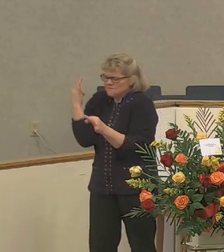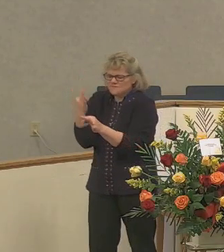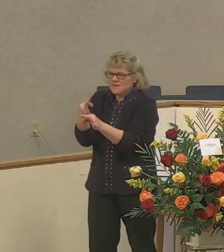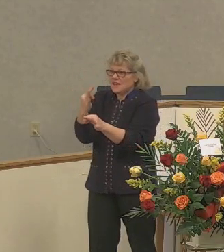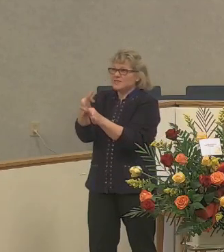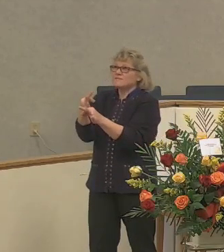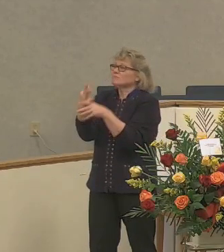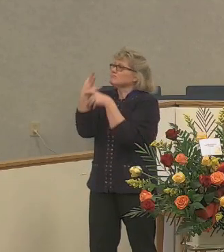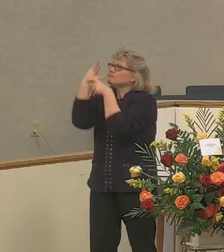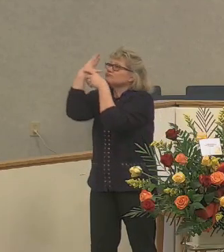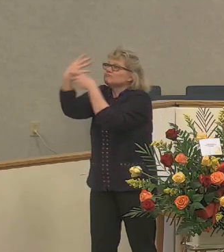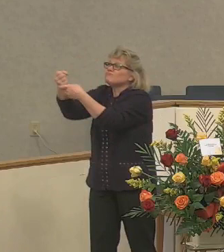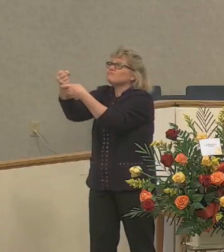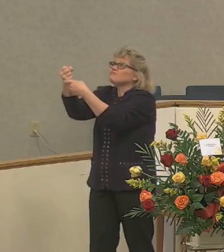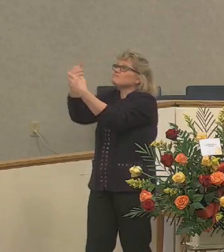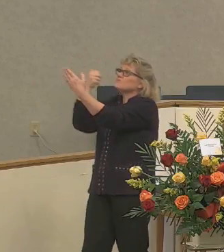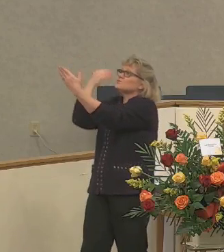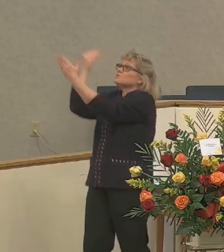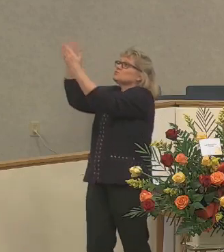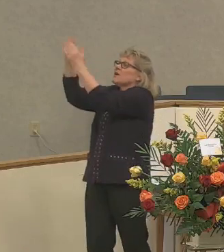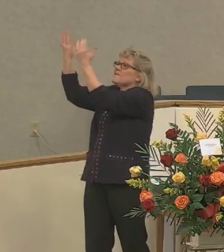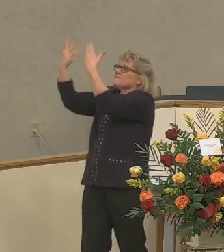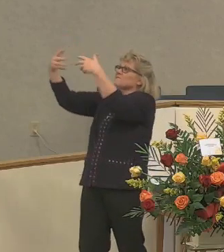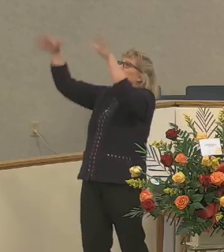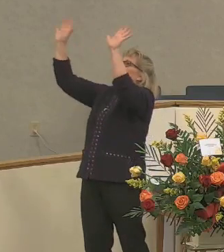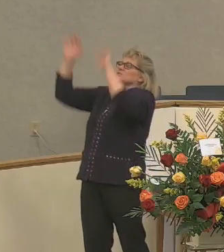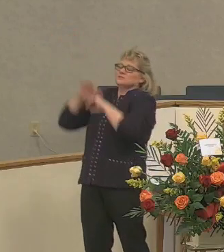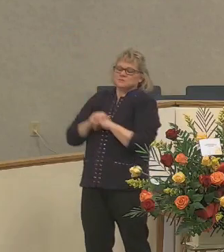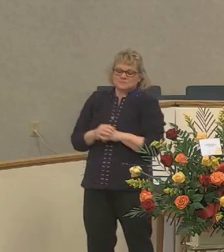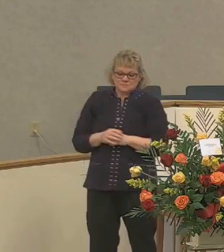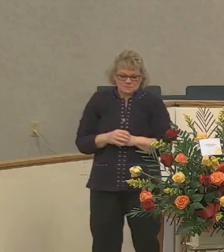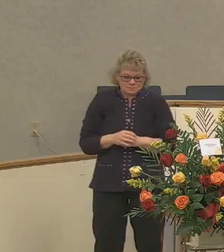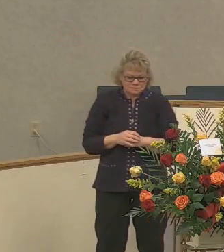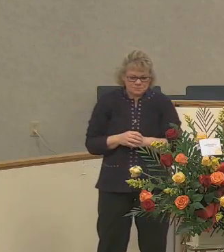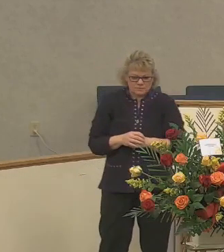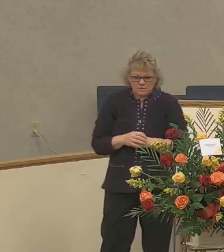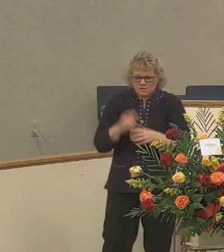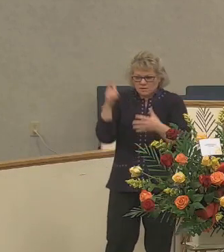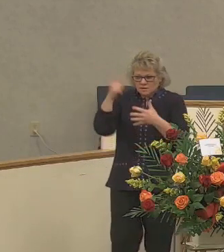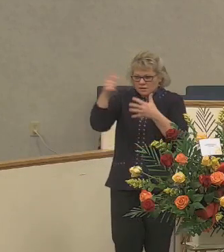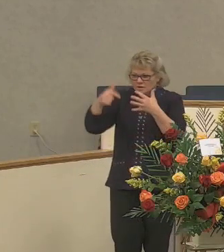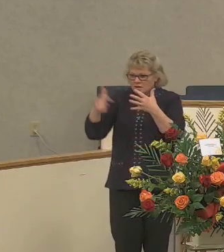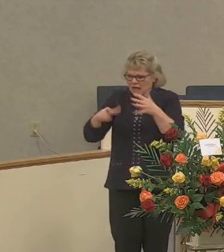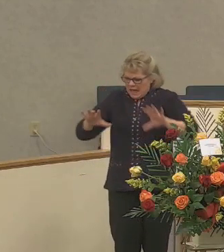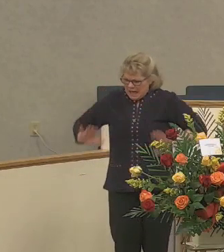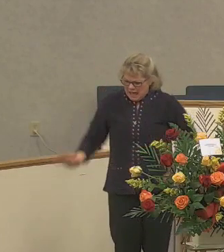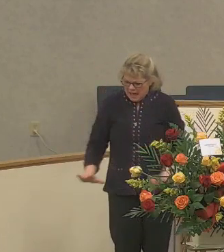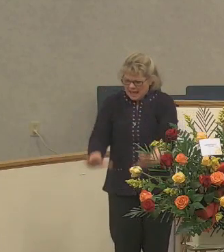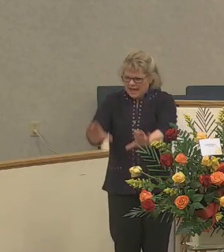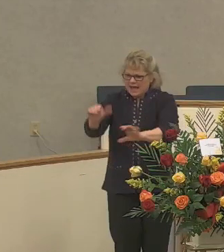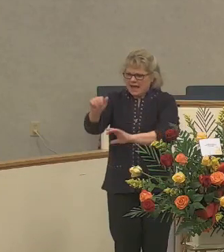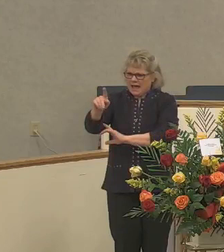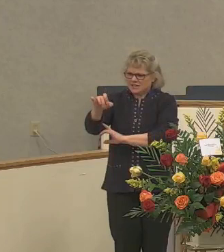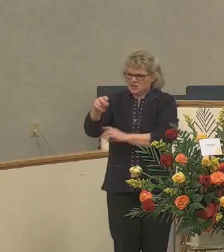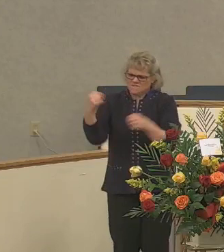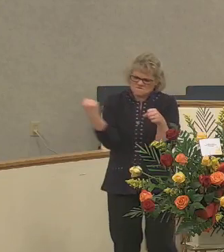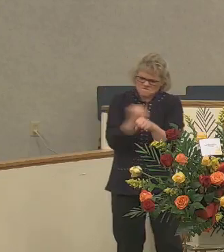to the finish line." Notice all of those are words of action.